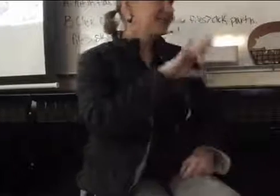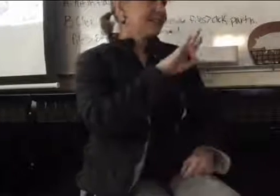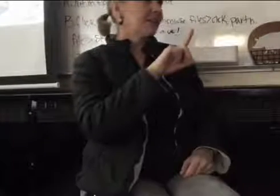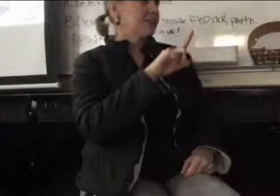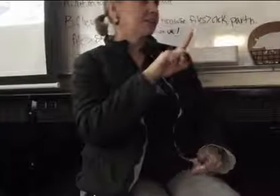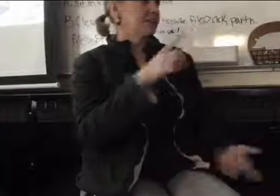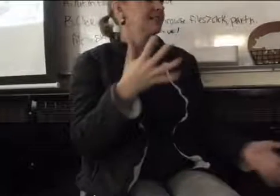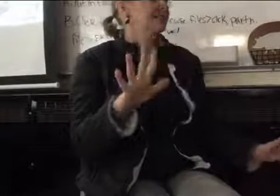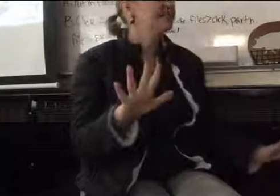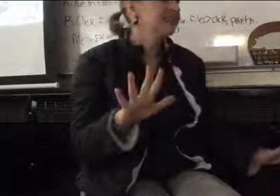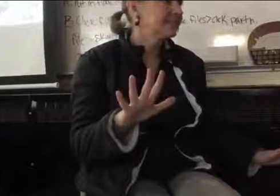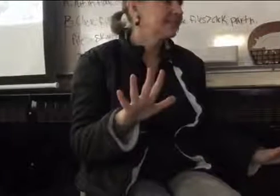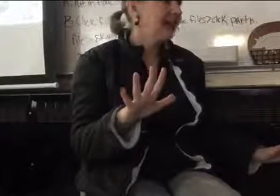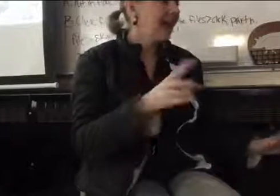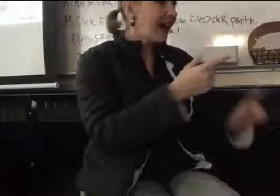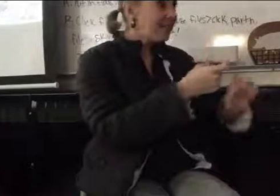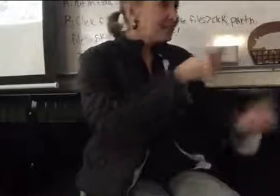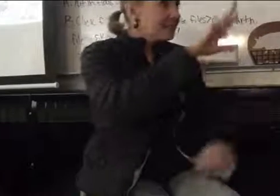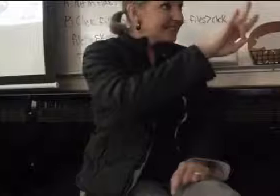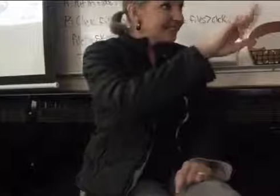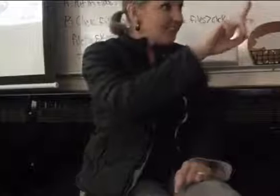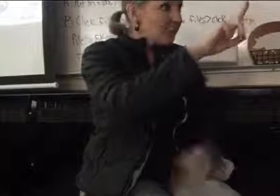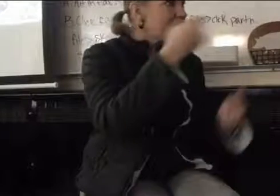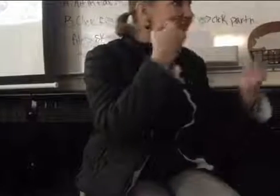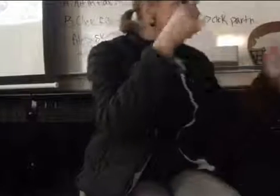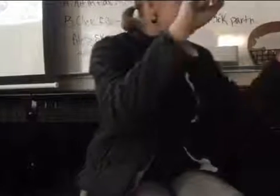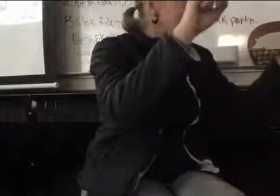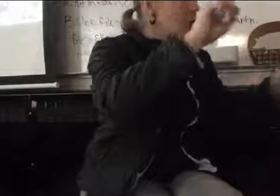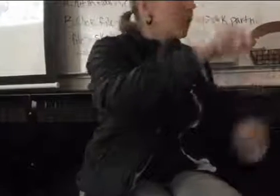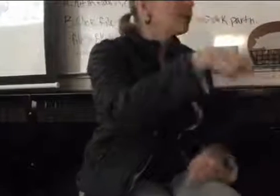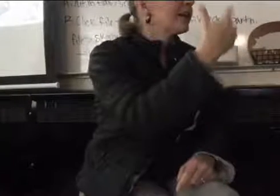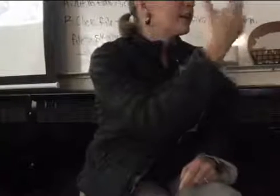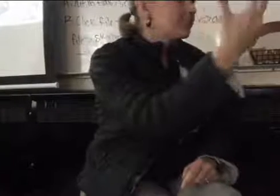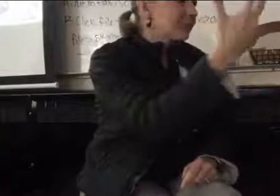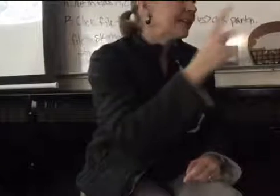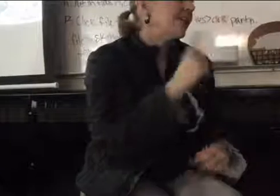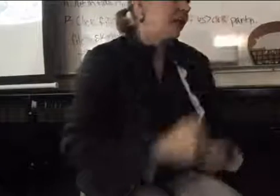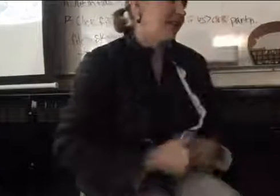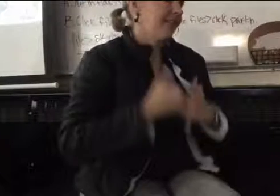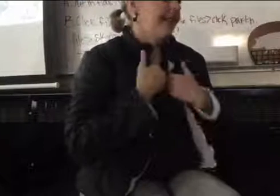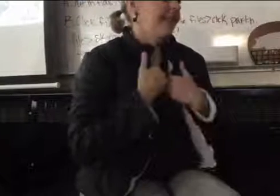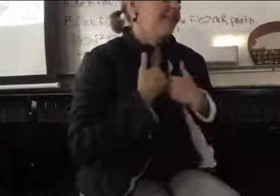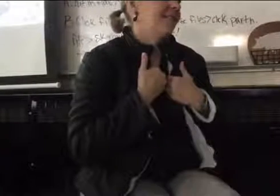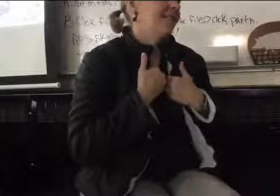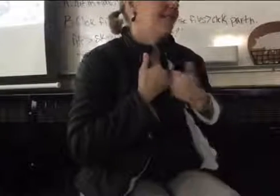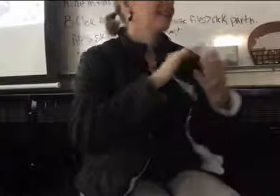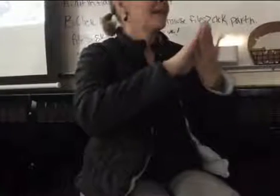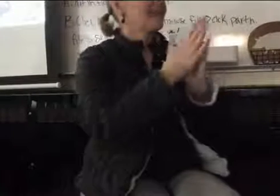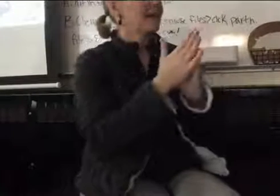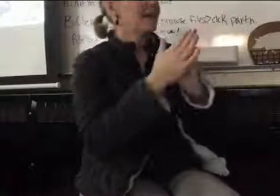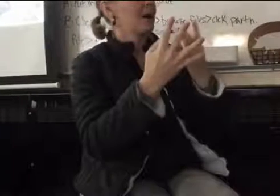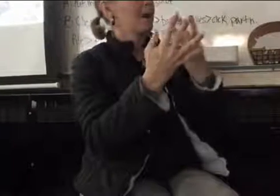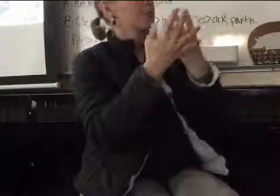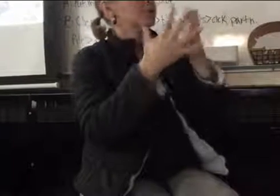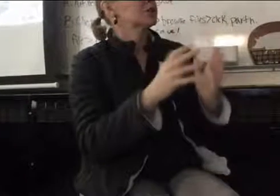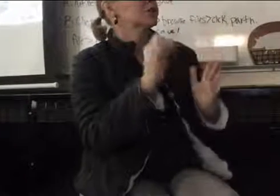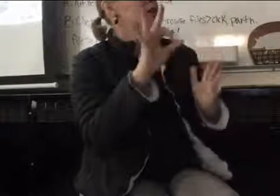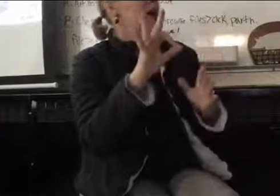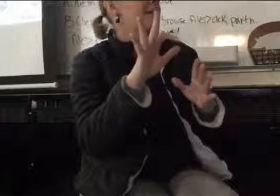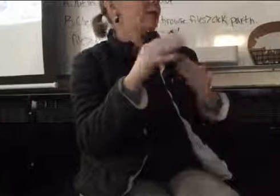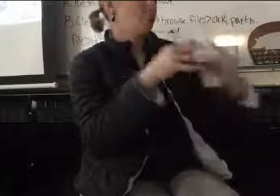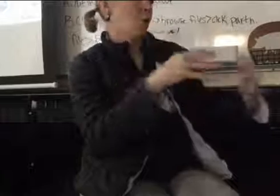Only 71. And out of those 71, only 3 make it alive as prisoners of war. So this was